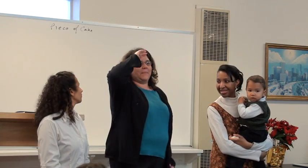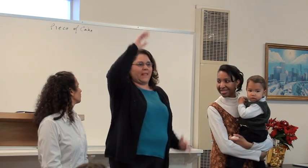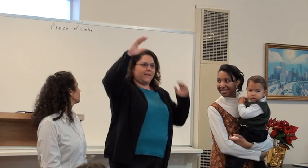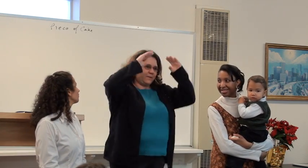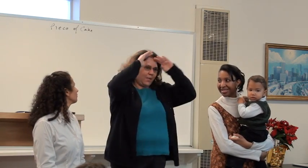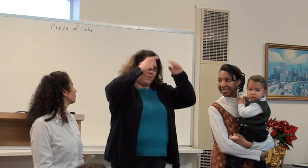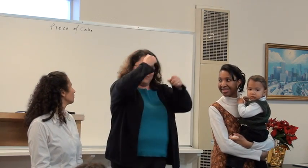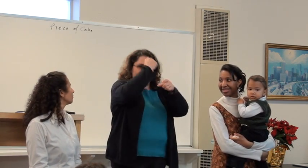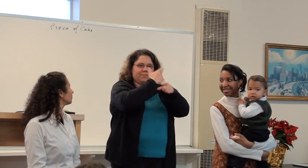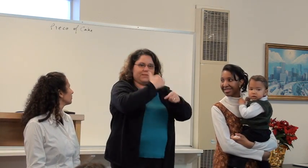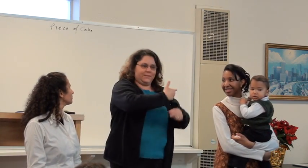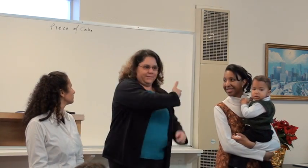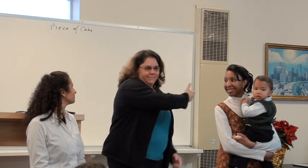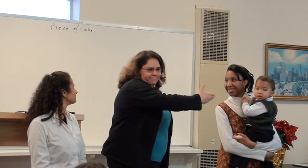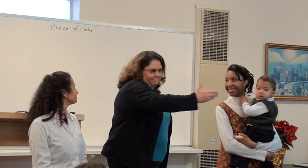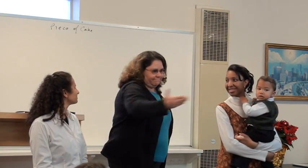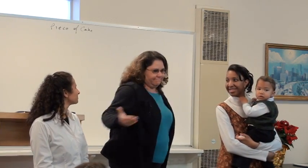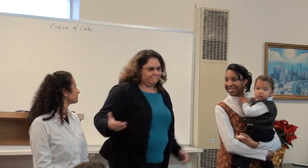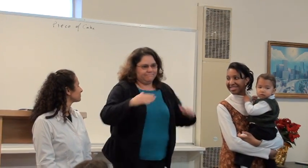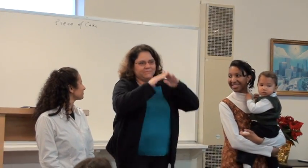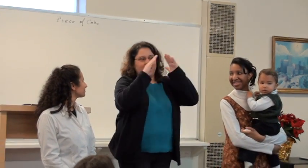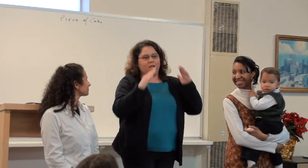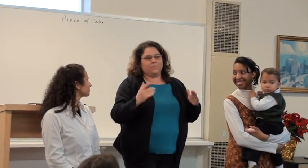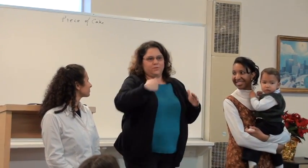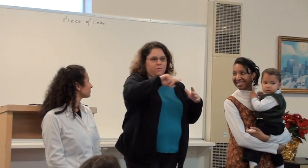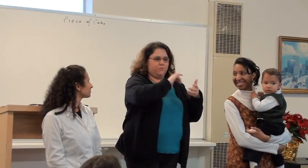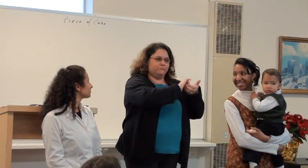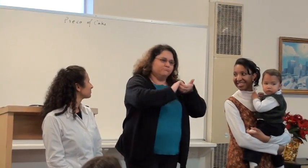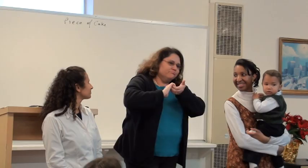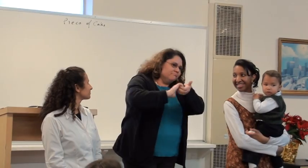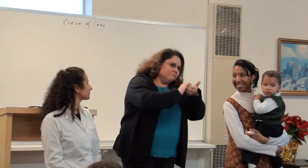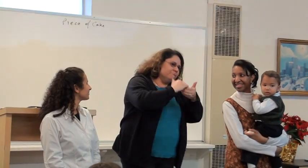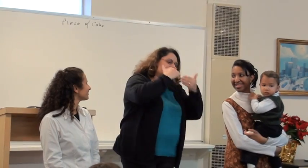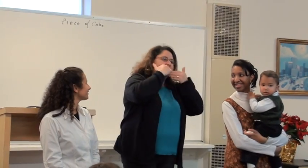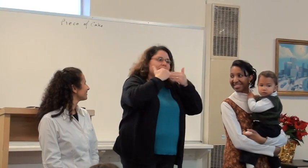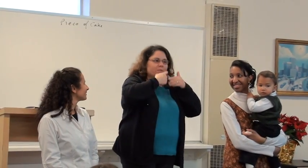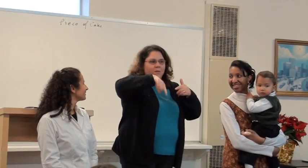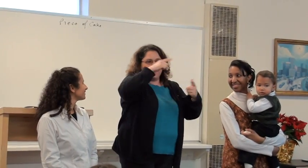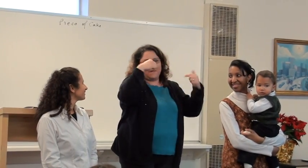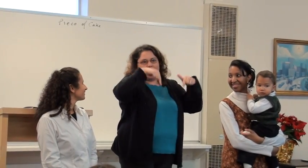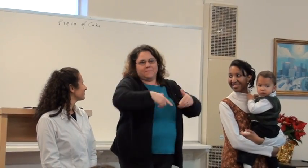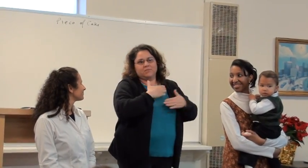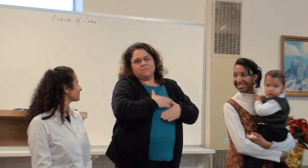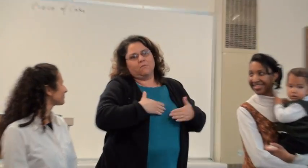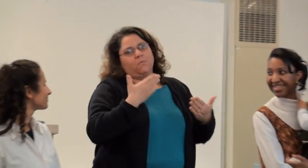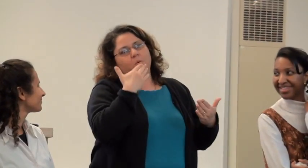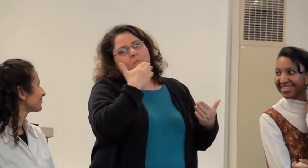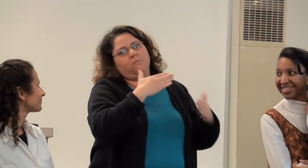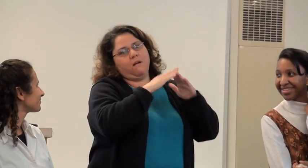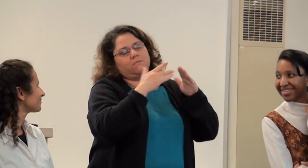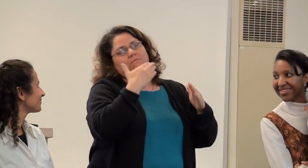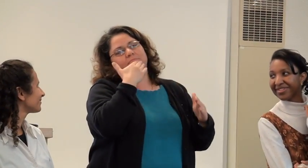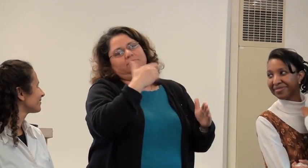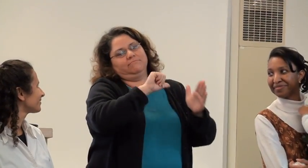Special for two people, brothers and sisters in Christ, in the house of friendship here. We just have enjoyed